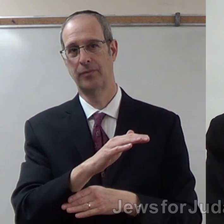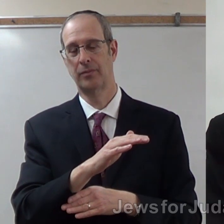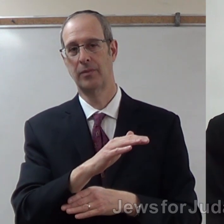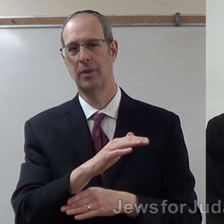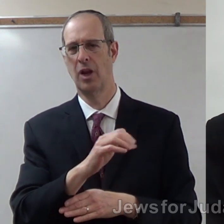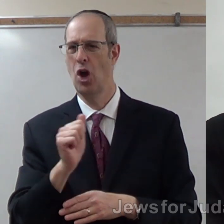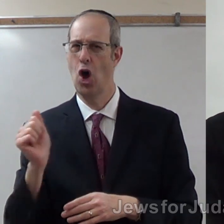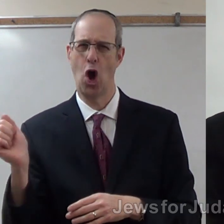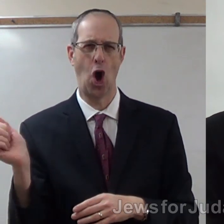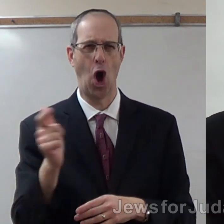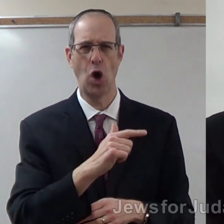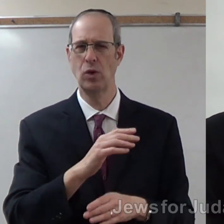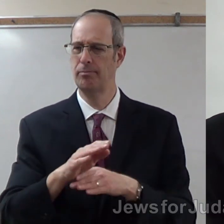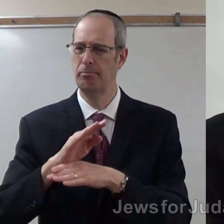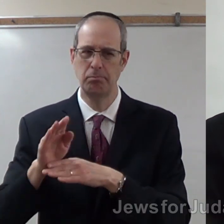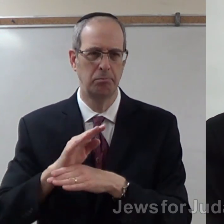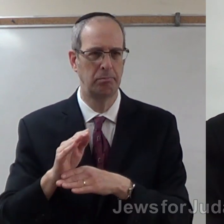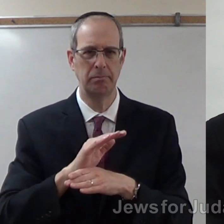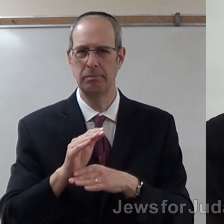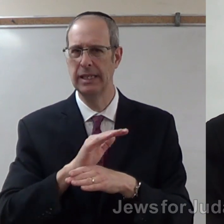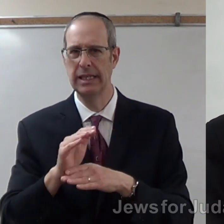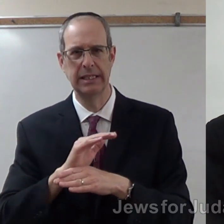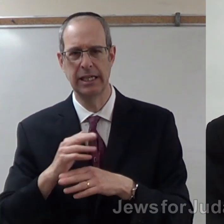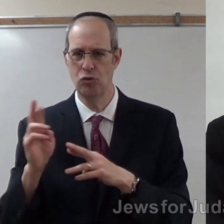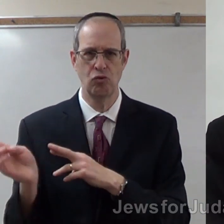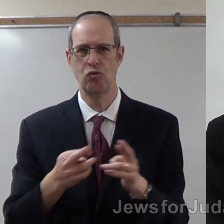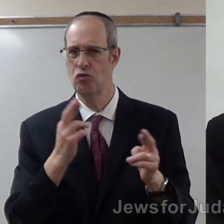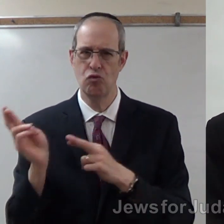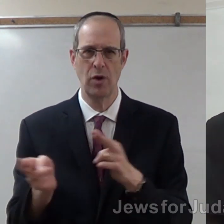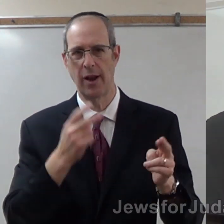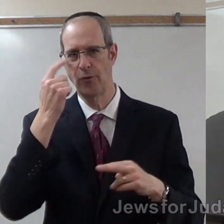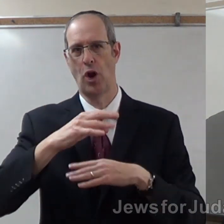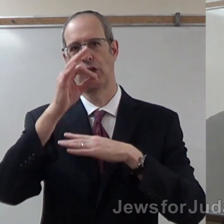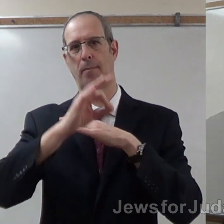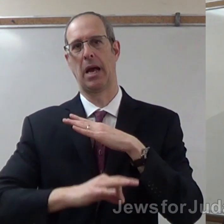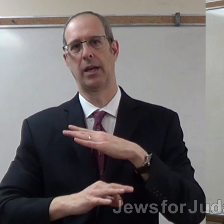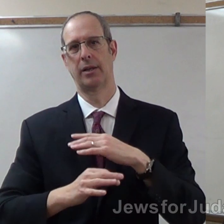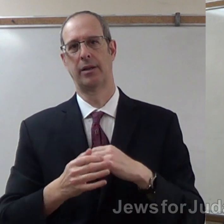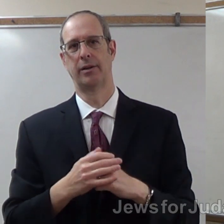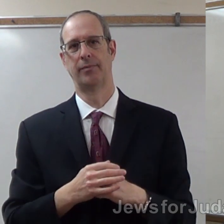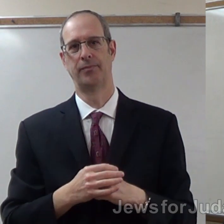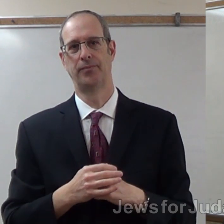when everyone is busy getting ready for Shabbos.